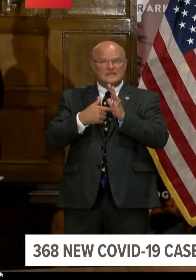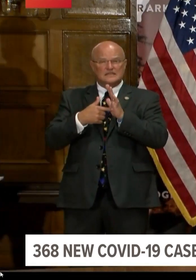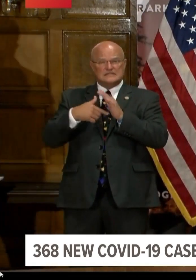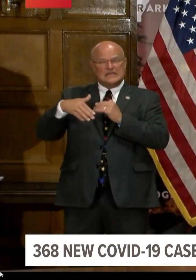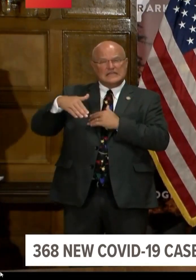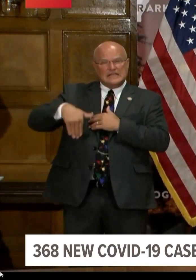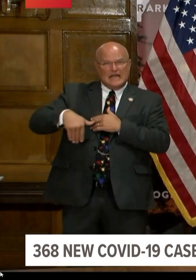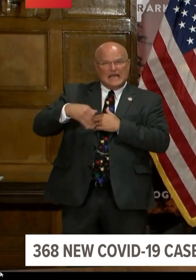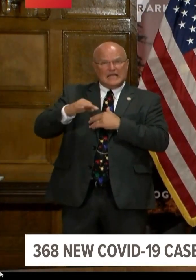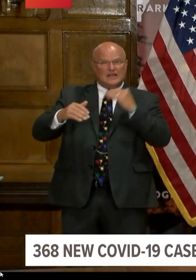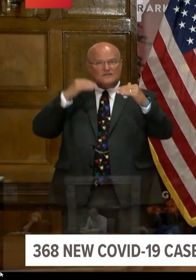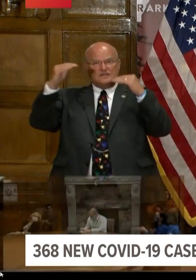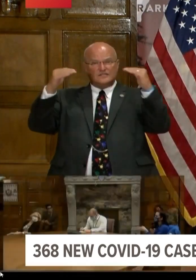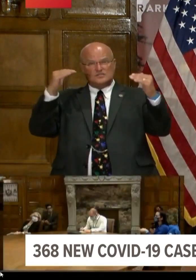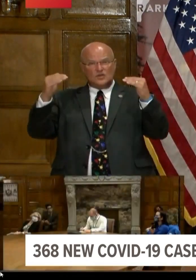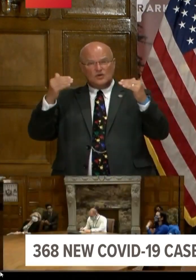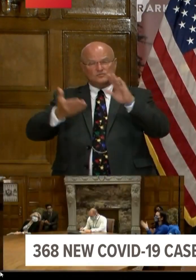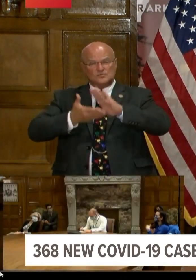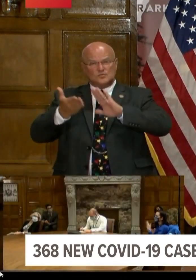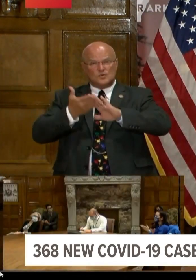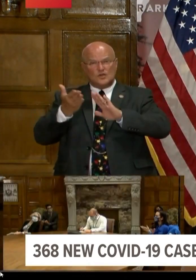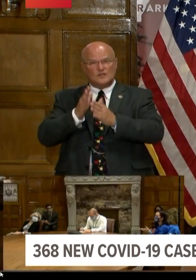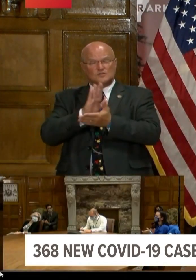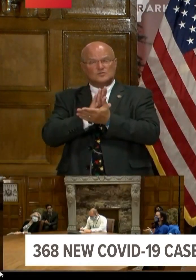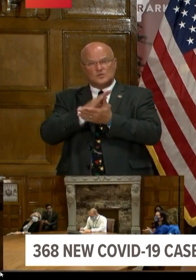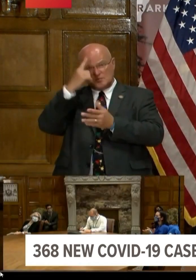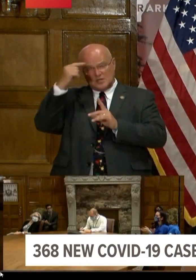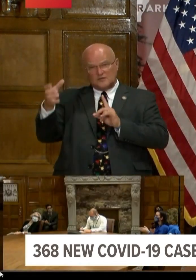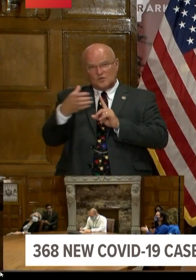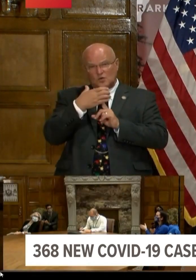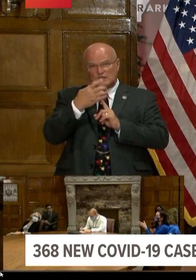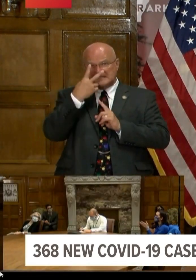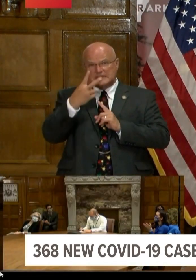Lack of adults to run the schools because of quarantine.